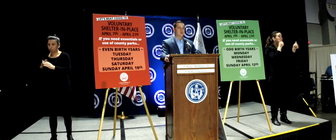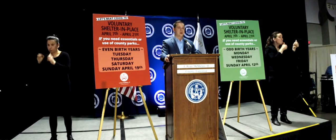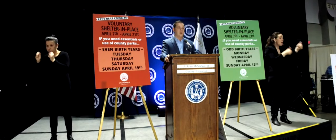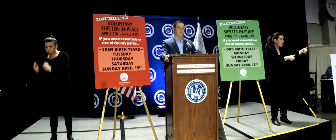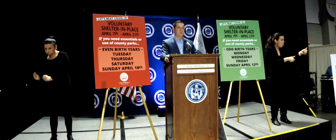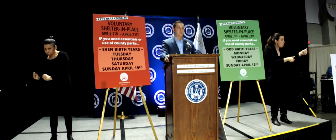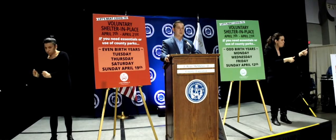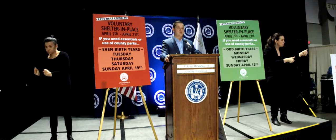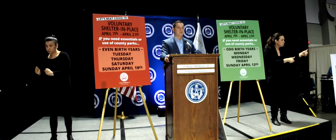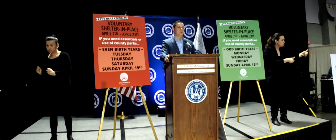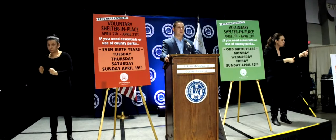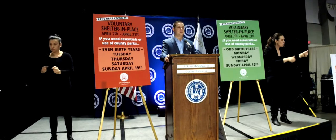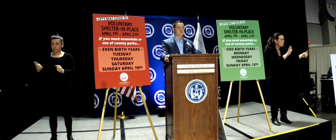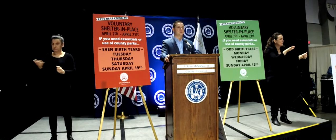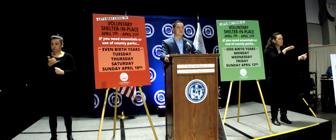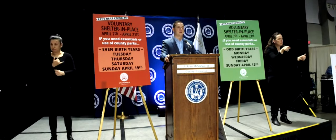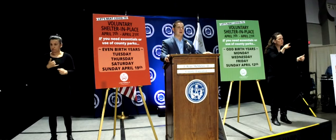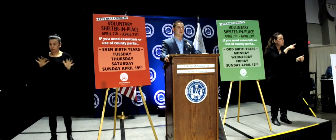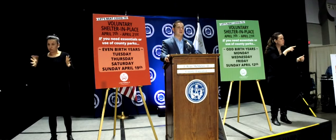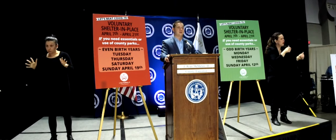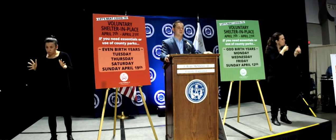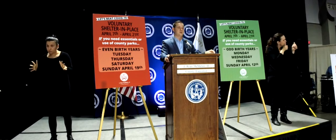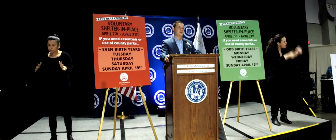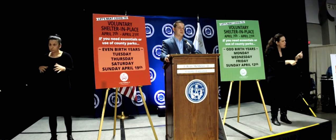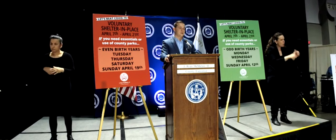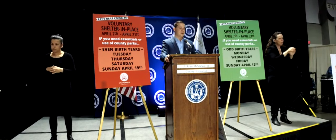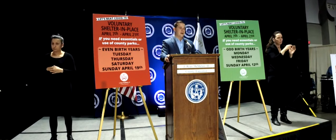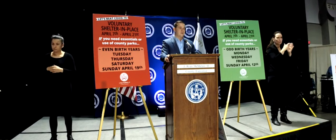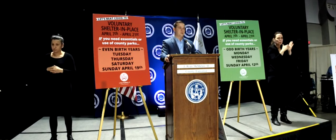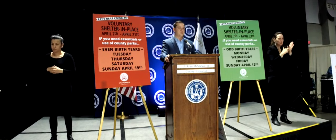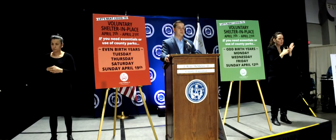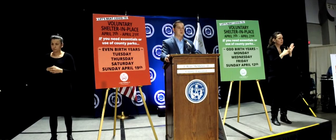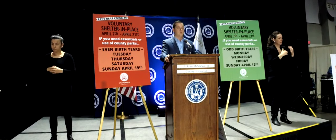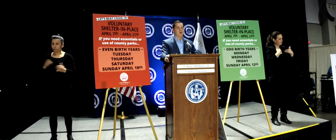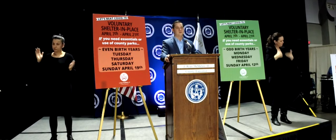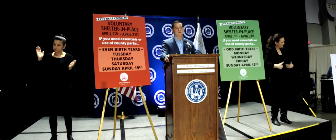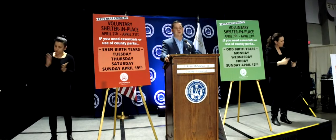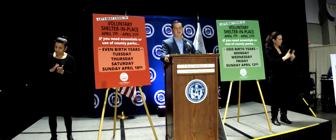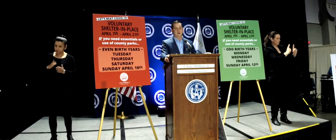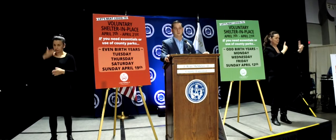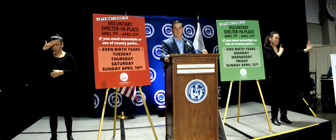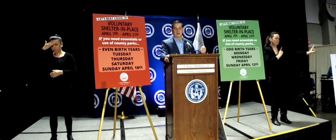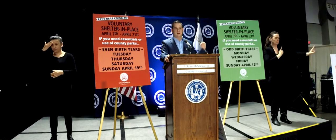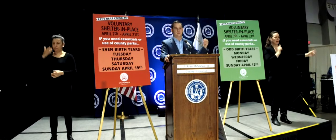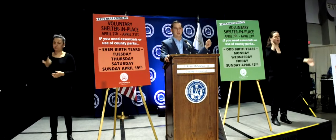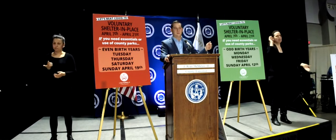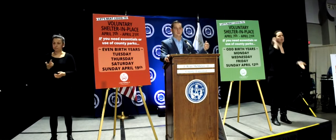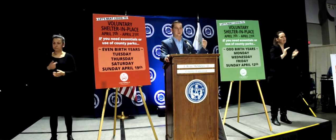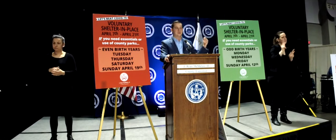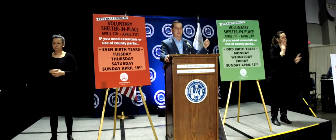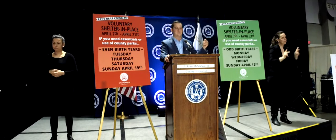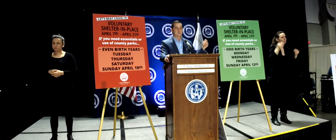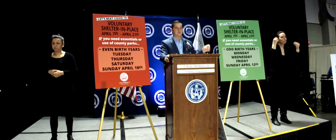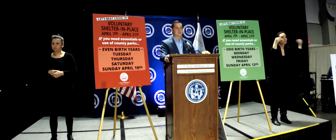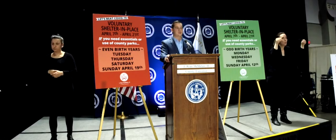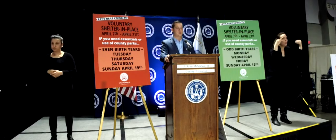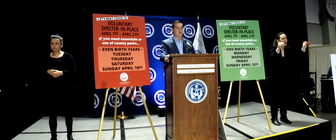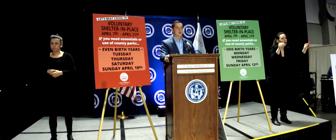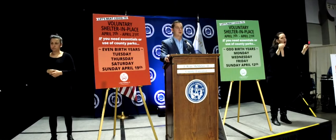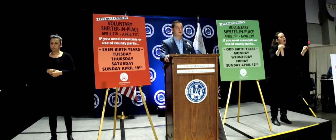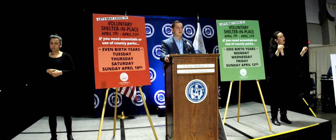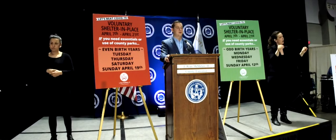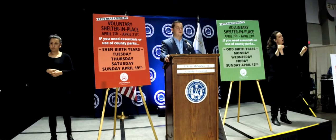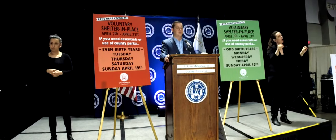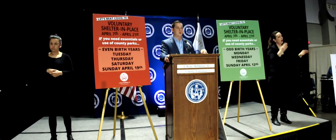We need your help. So please do this on a voluntary basis. I've had people say, well, what if I got to go shopping certain times. I'm a